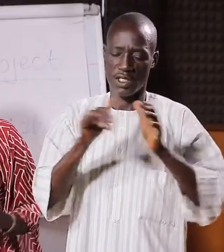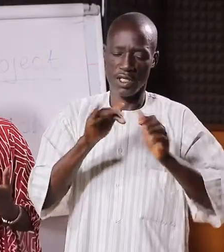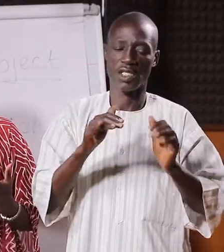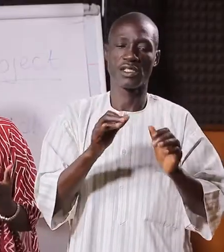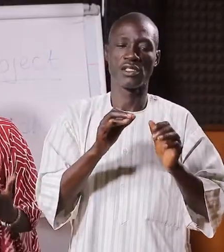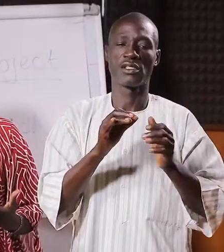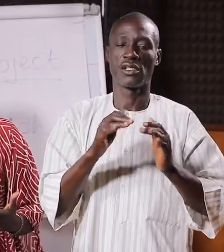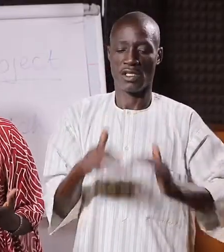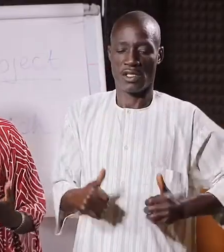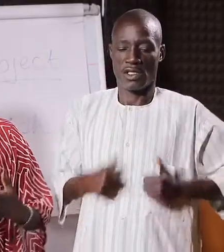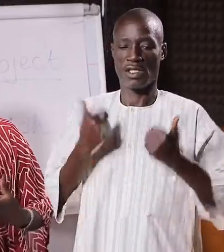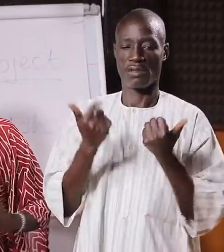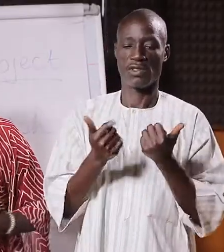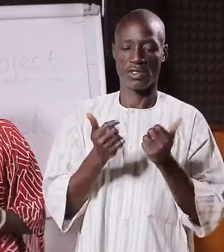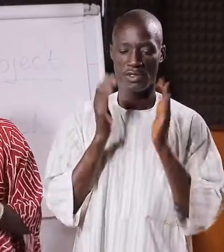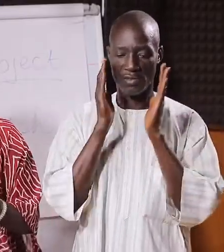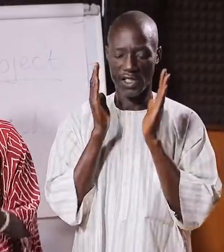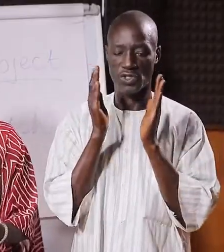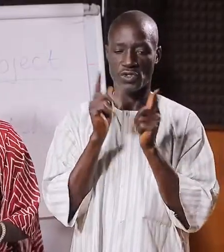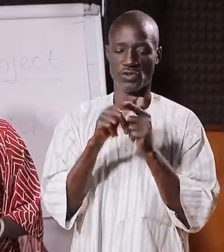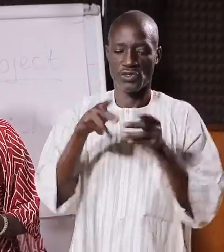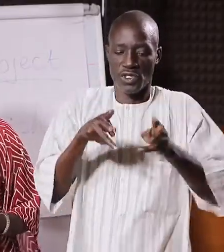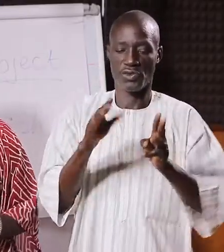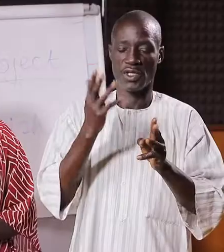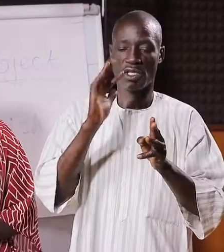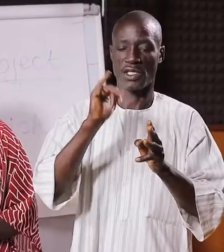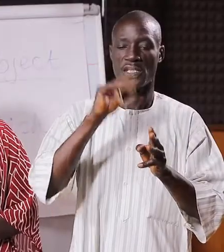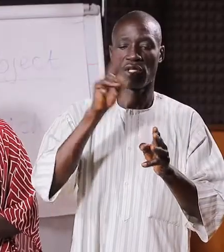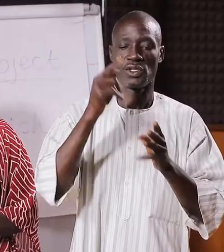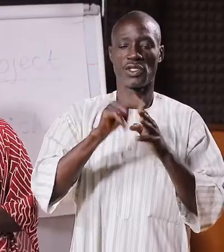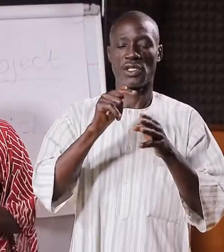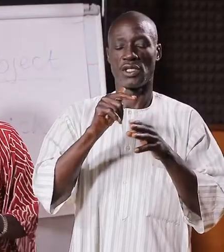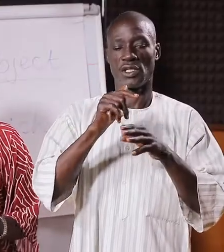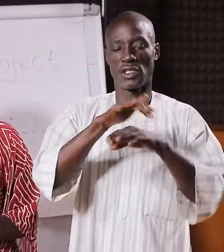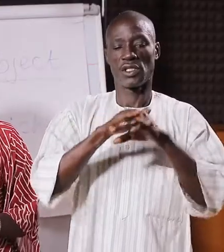films. Pay attention to the way they use the English language.